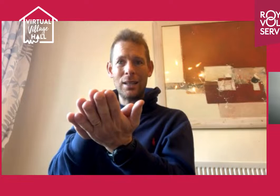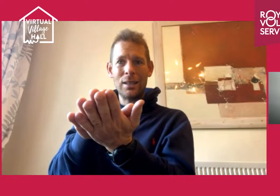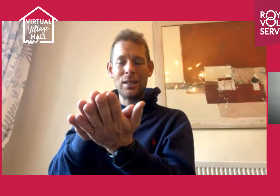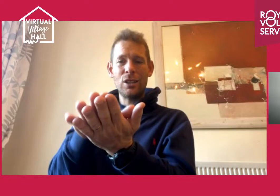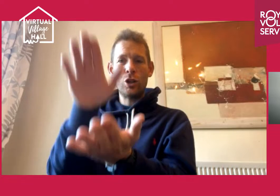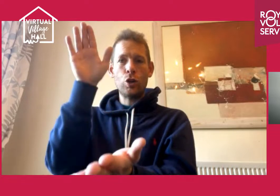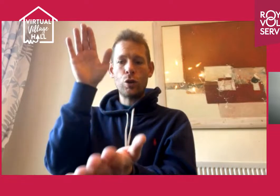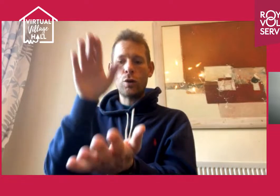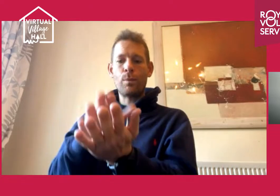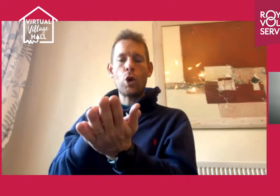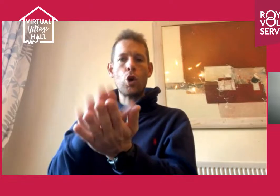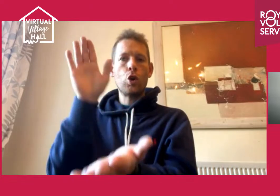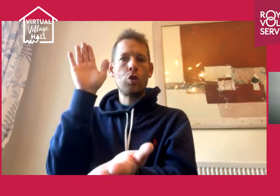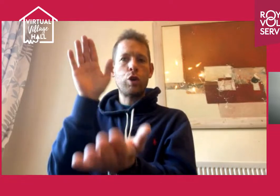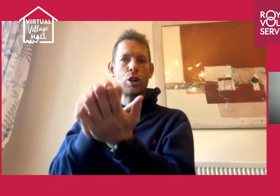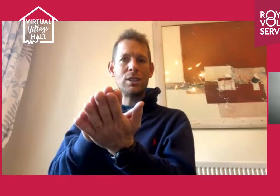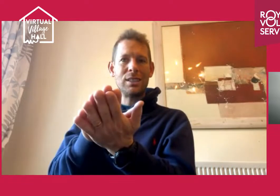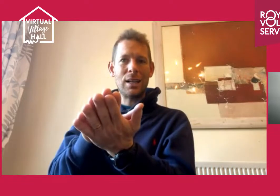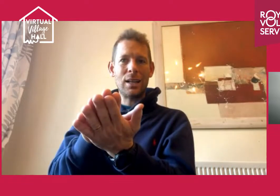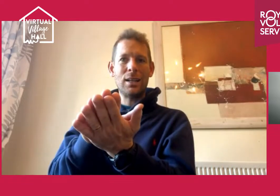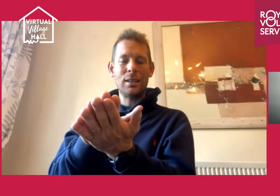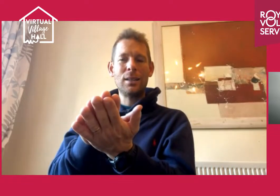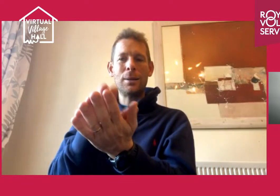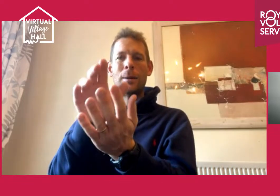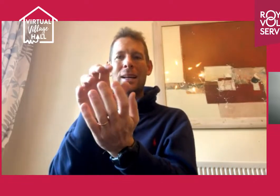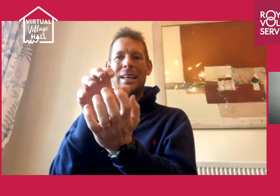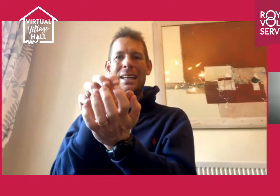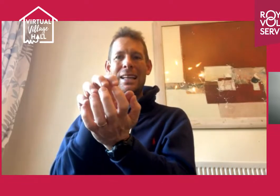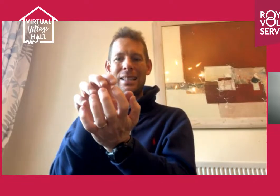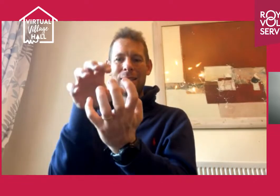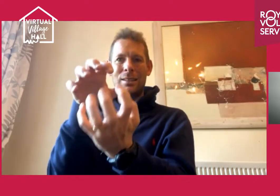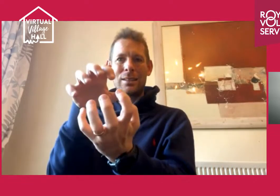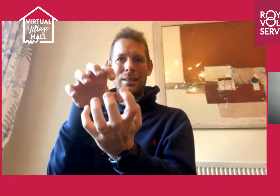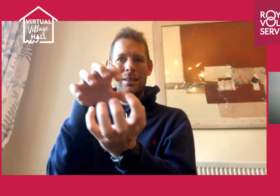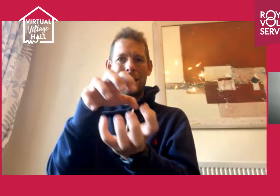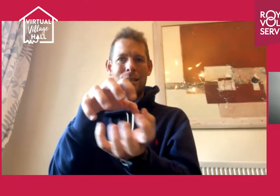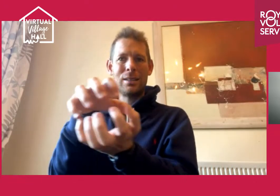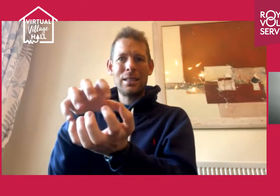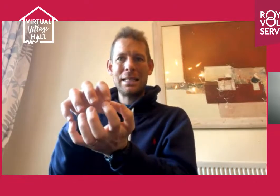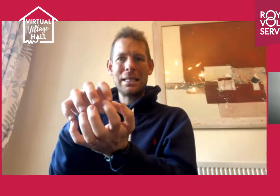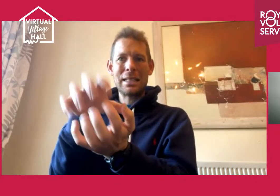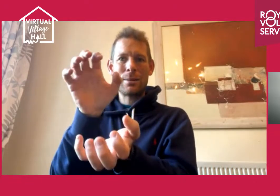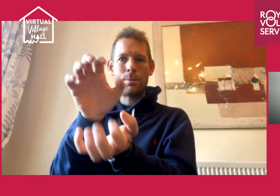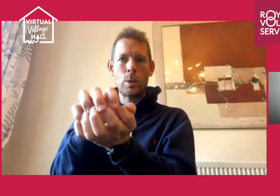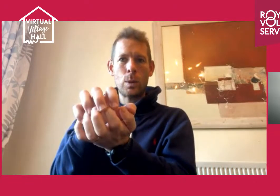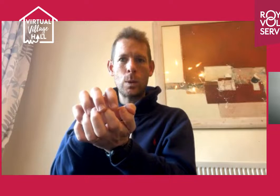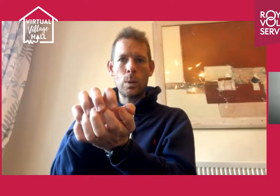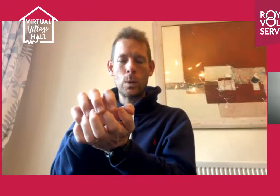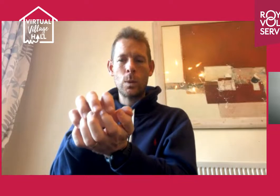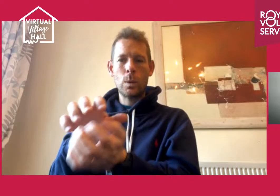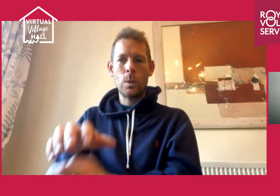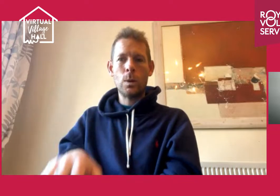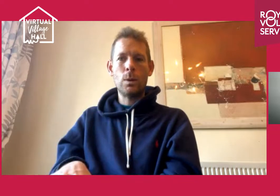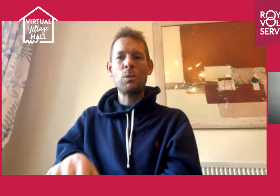Crocodile is the palm of the hands like this, clapped together, and hippo is more of this kind of a shape.